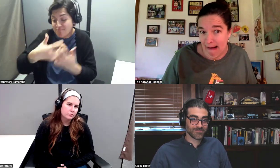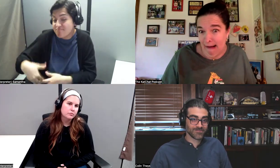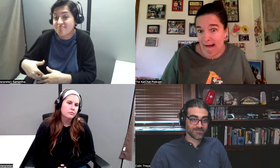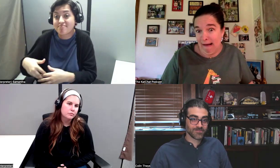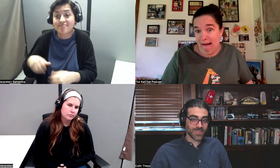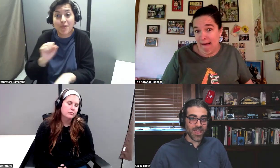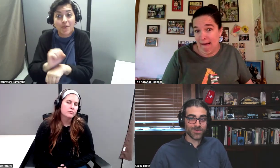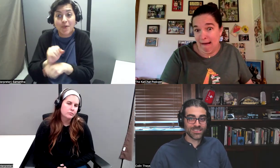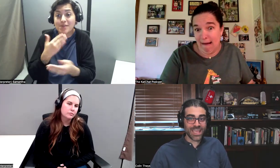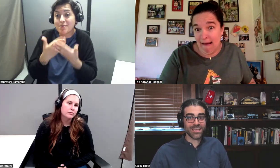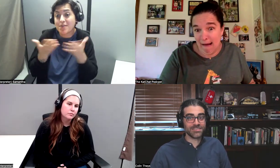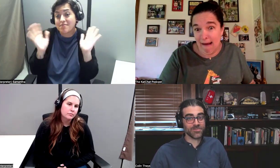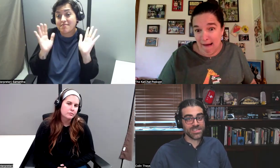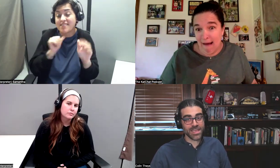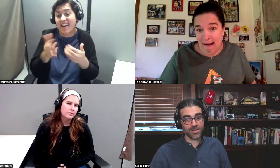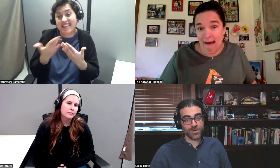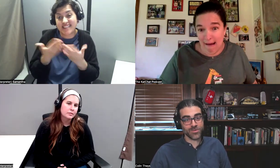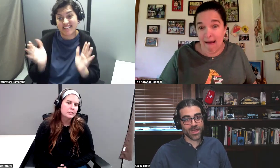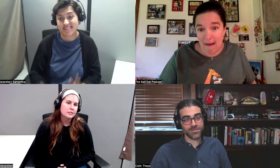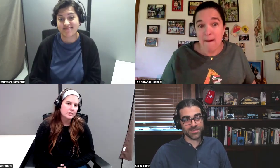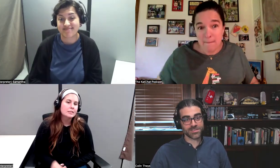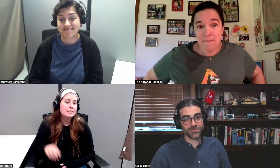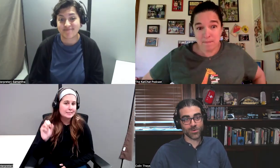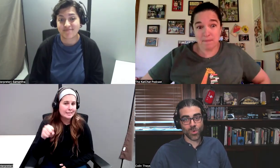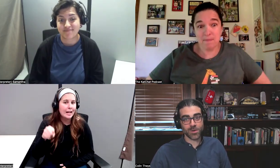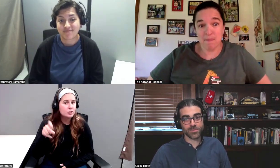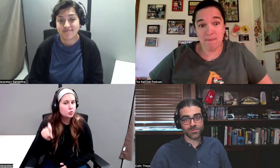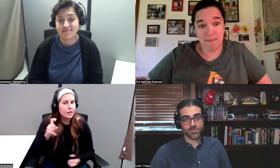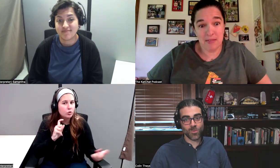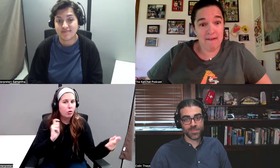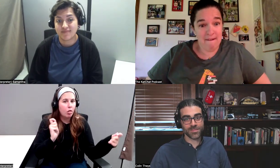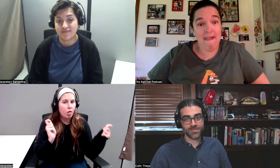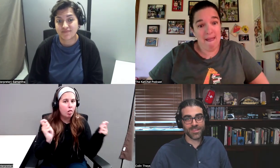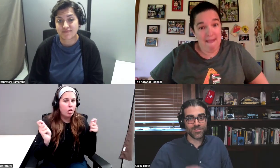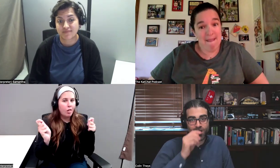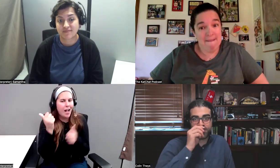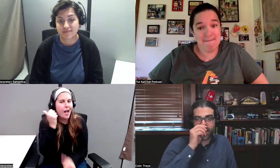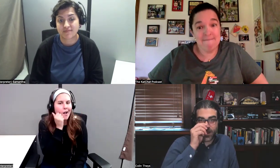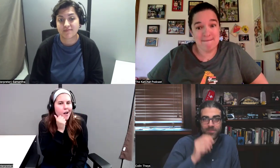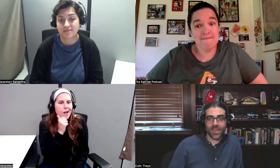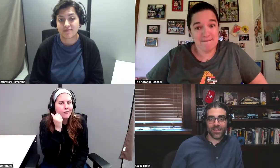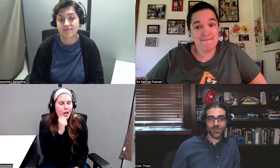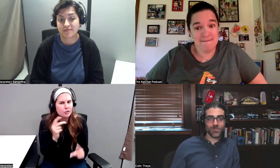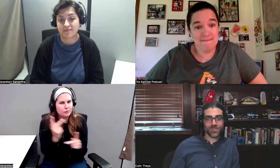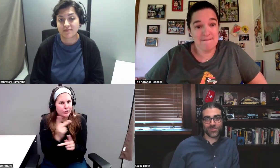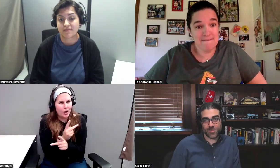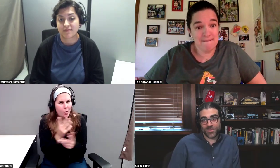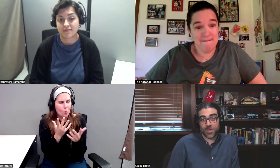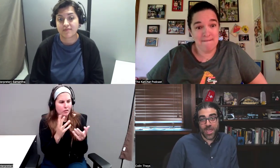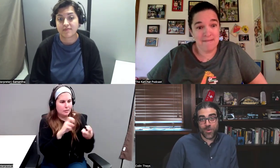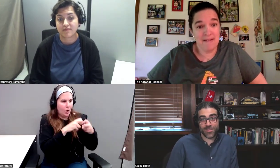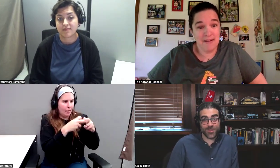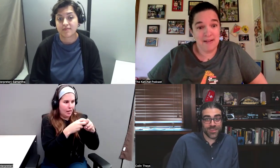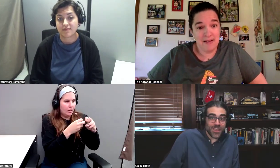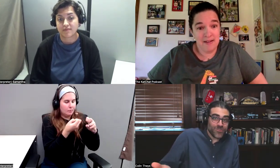easy. Yeah, it was a dance every day, as you kind of discover what interrupts them and what the ship is